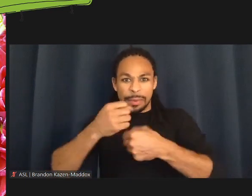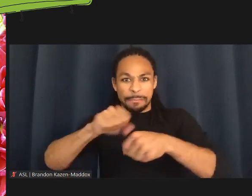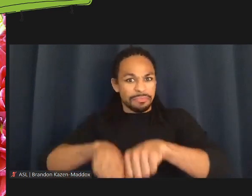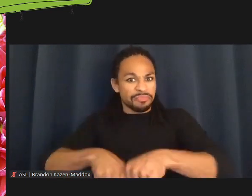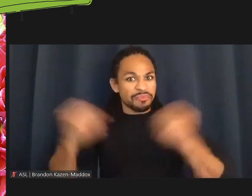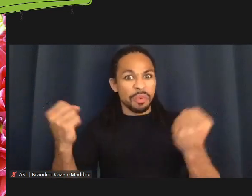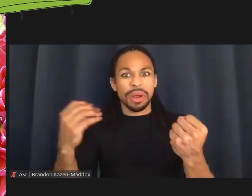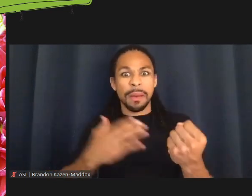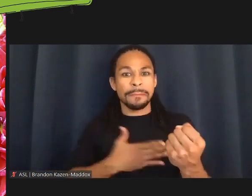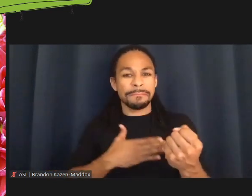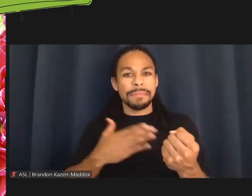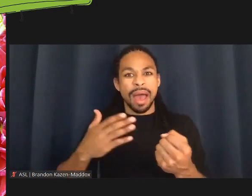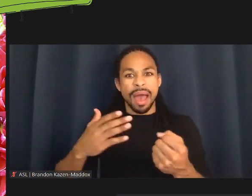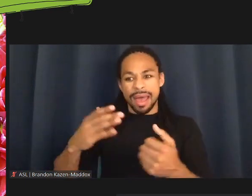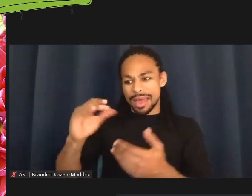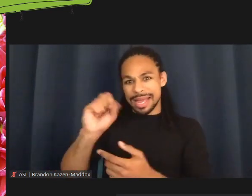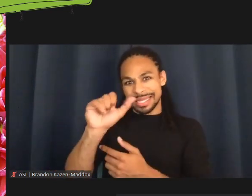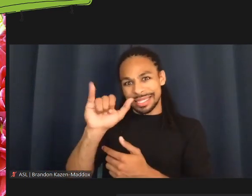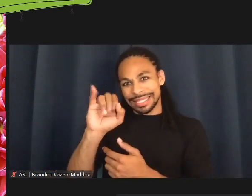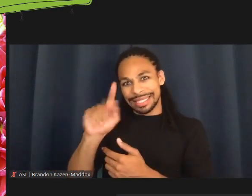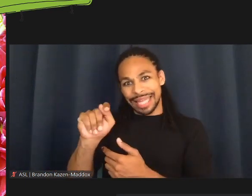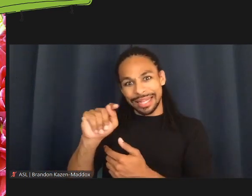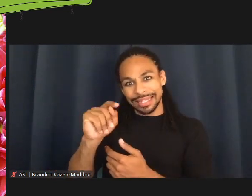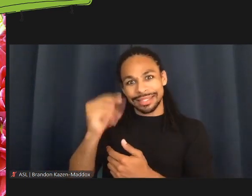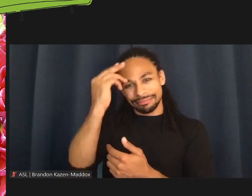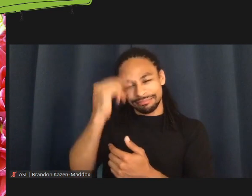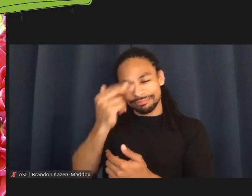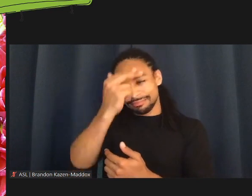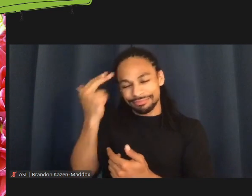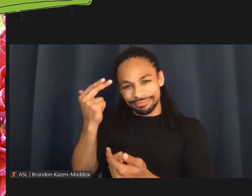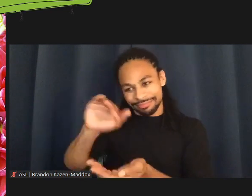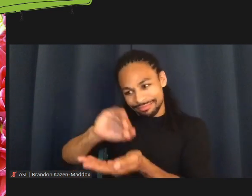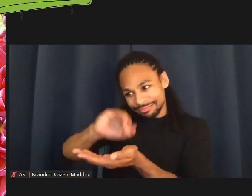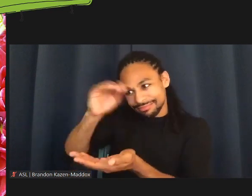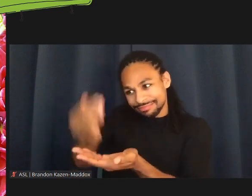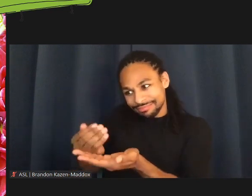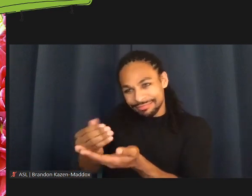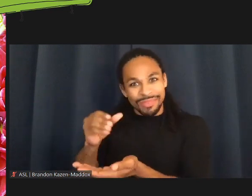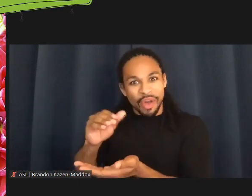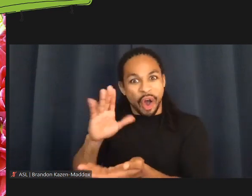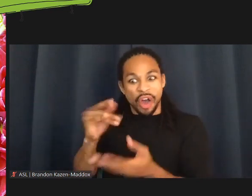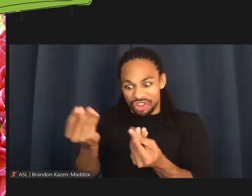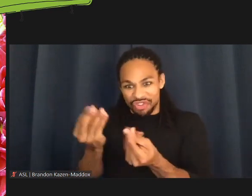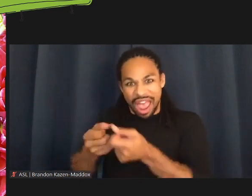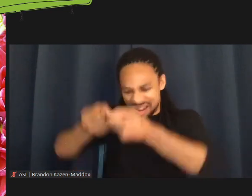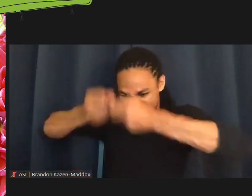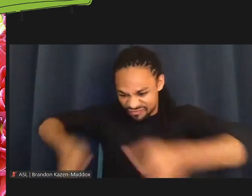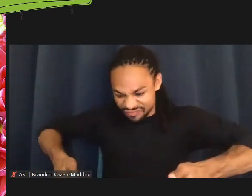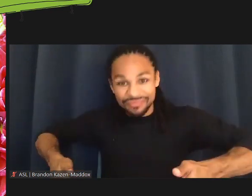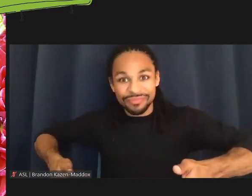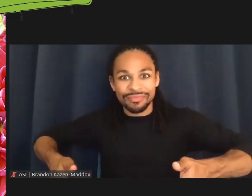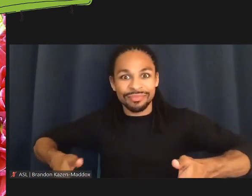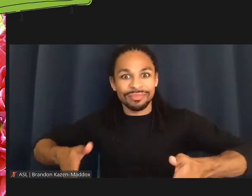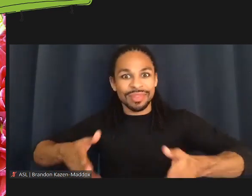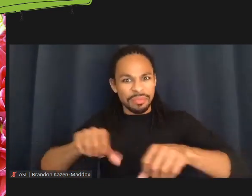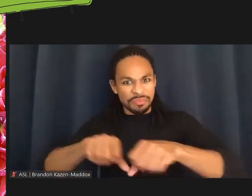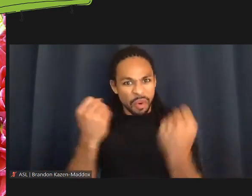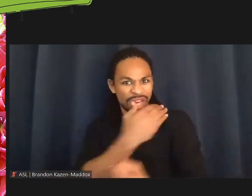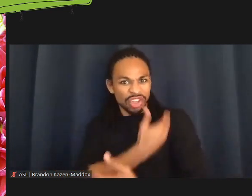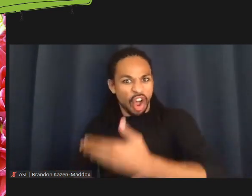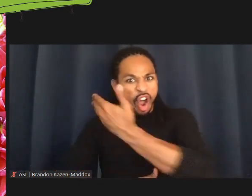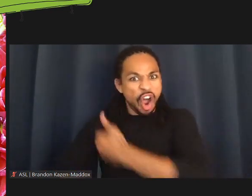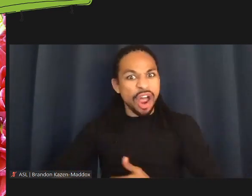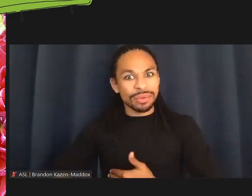hated you. I have never been holy in your eyes, a loud whore, an unbelievable